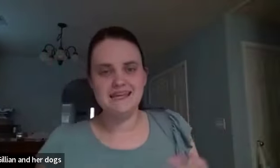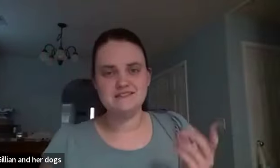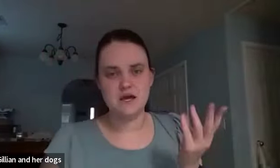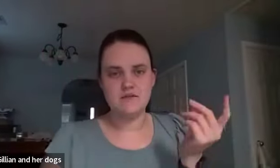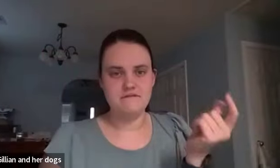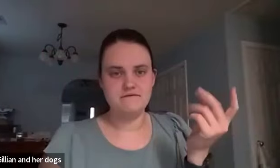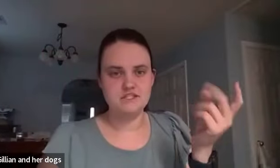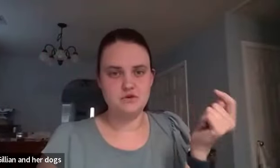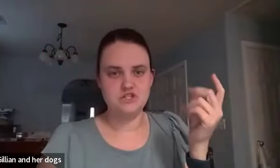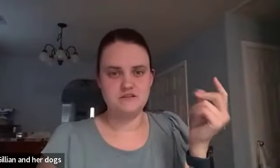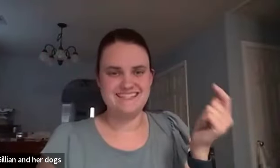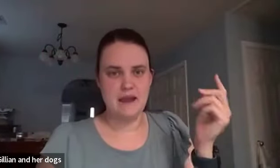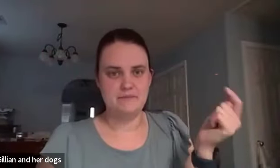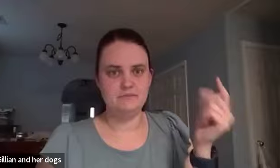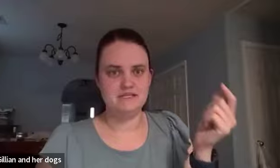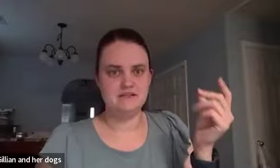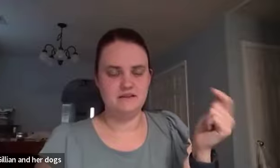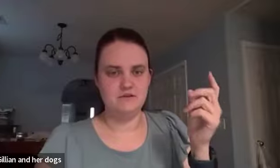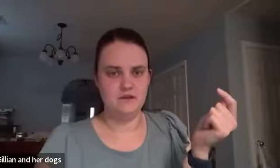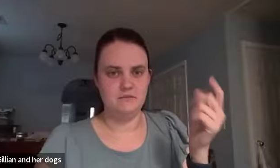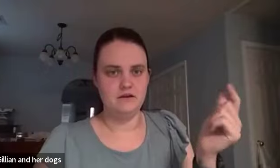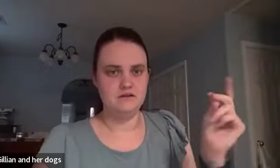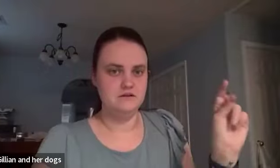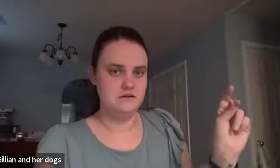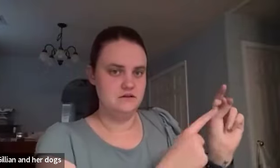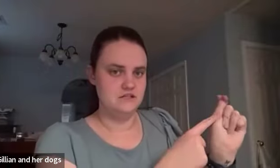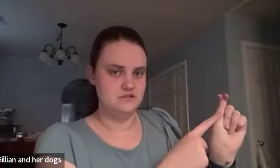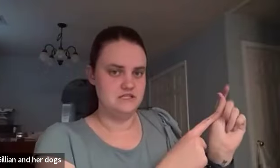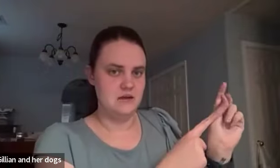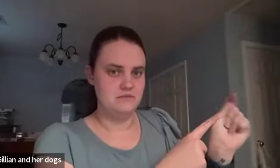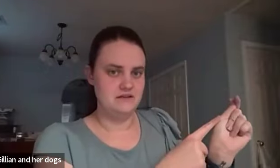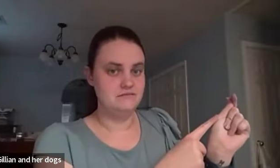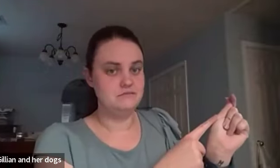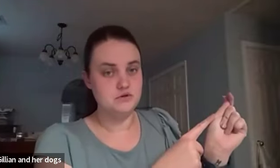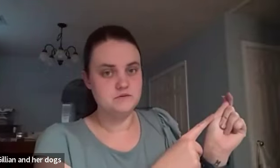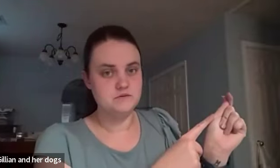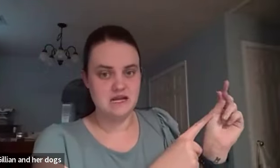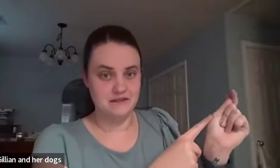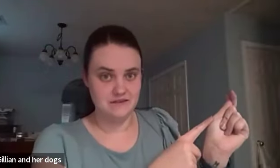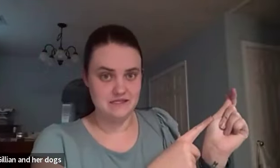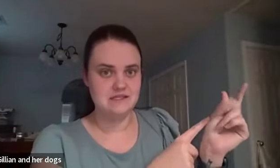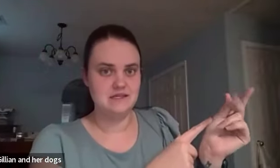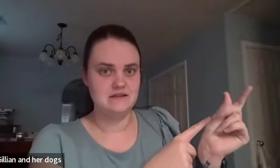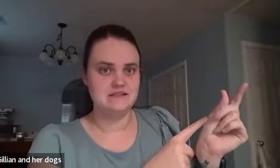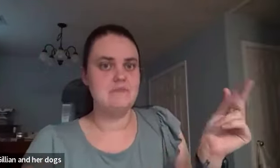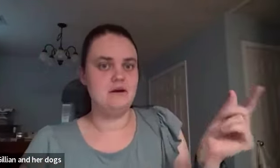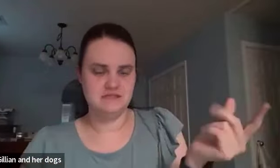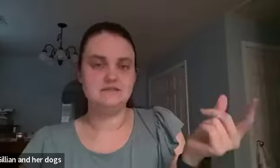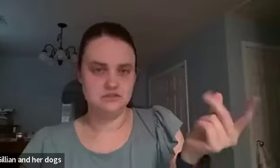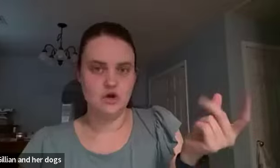It's that fast motion of snapping, basically, if you think about it. Because you're snapping, most people snap like this. It's that bouncing.